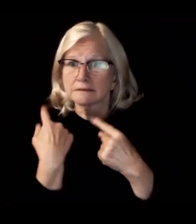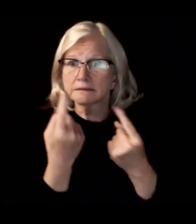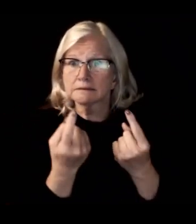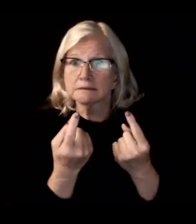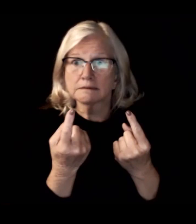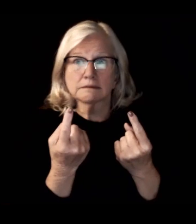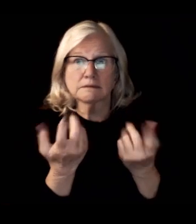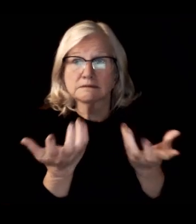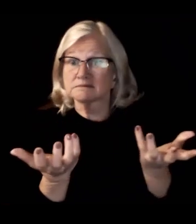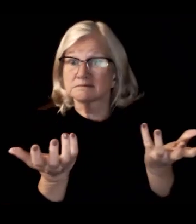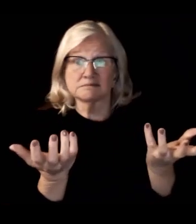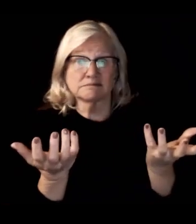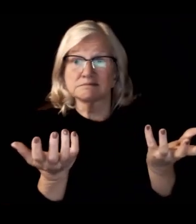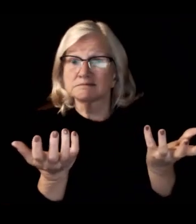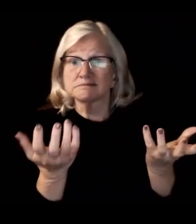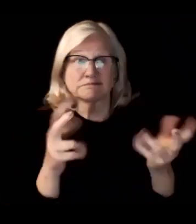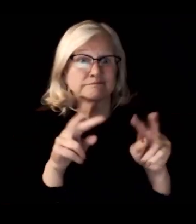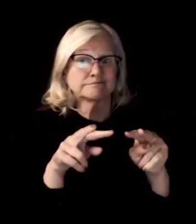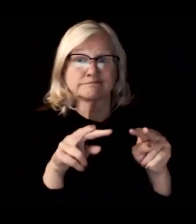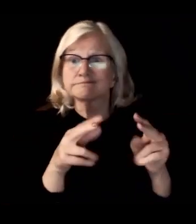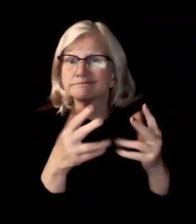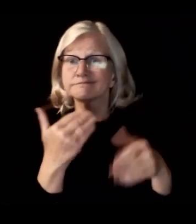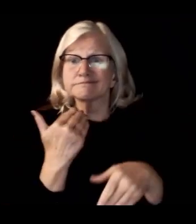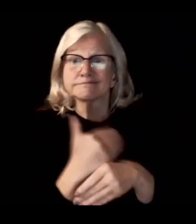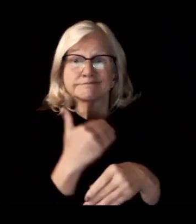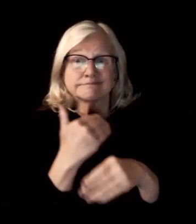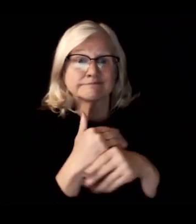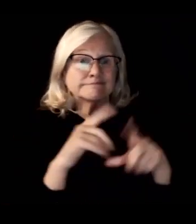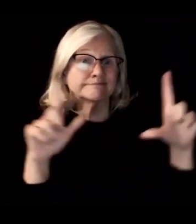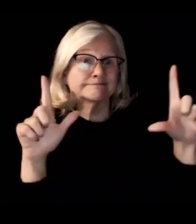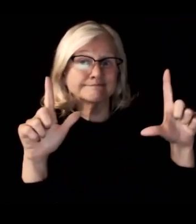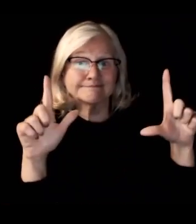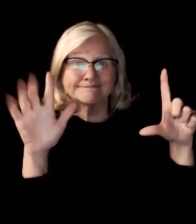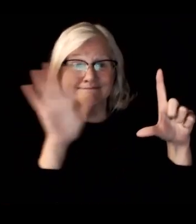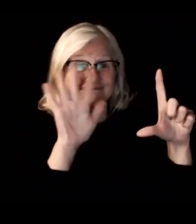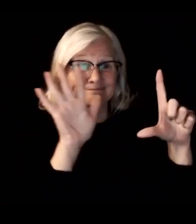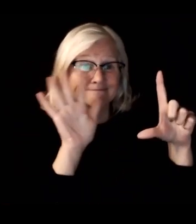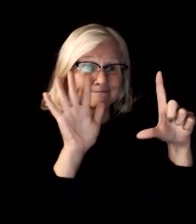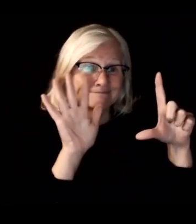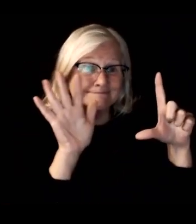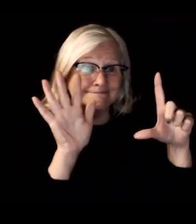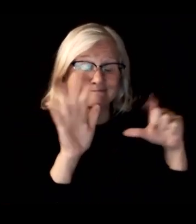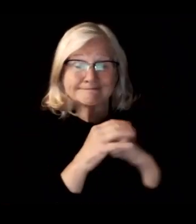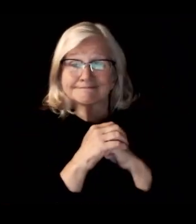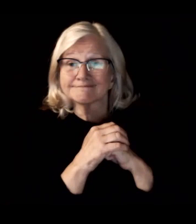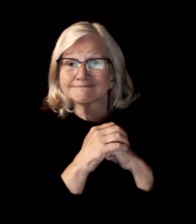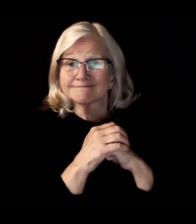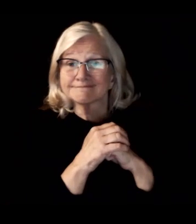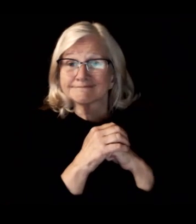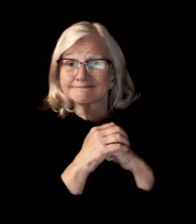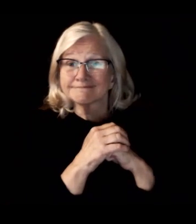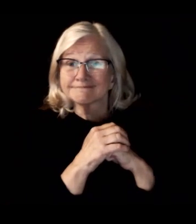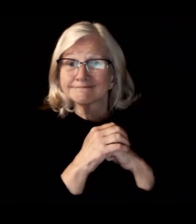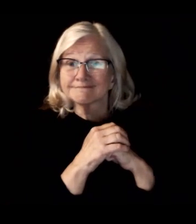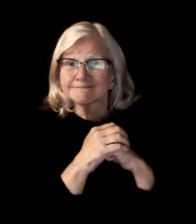nursing home window panes. Then on July 24th, state restrictions began to ease. I was allowed